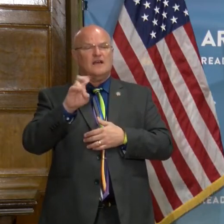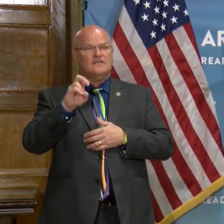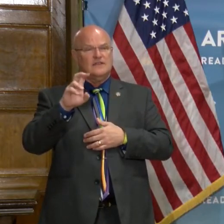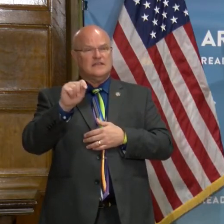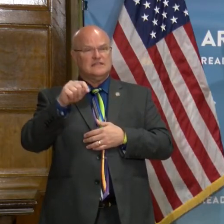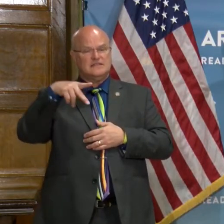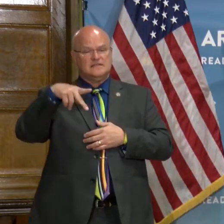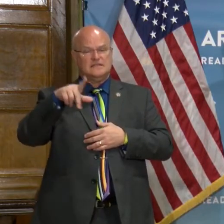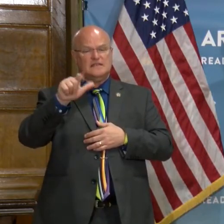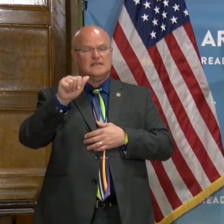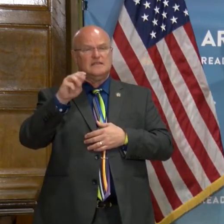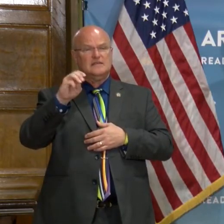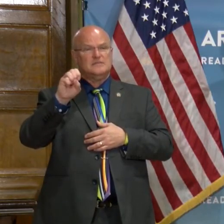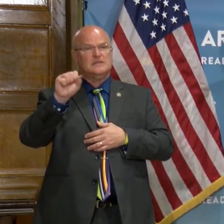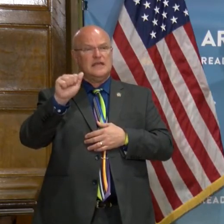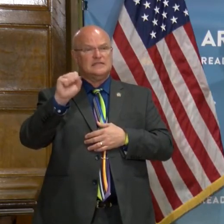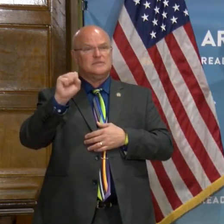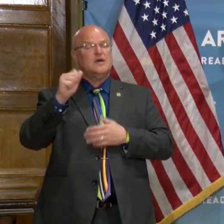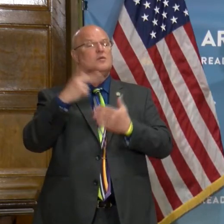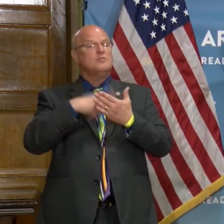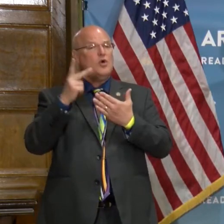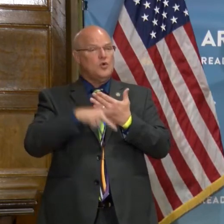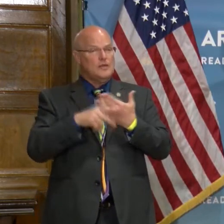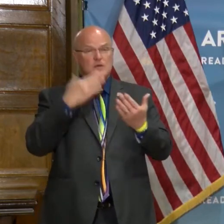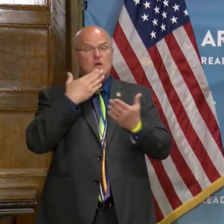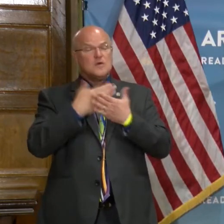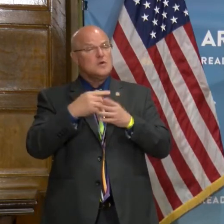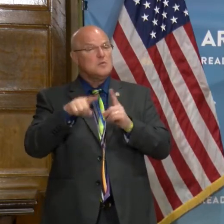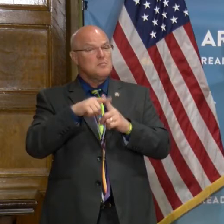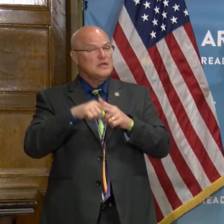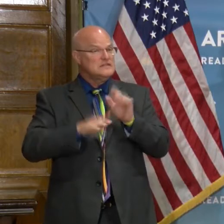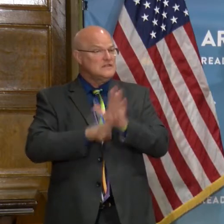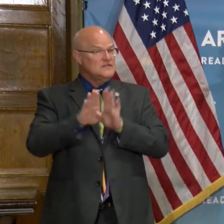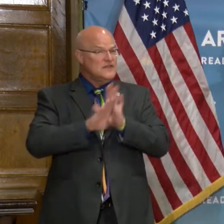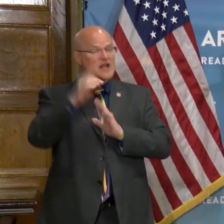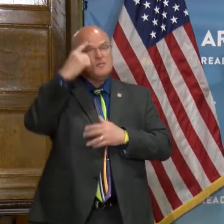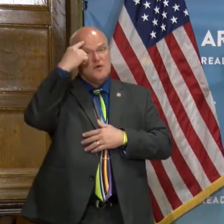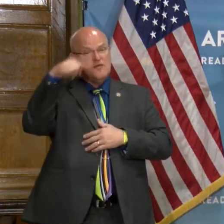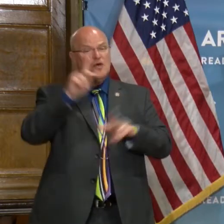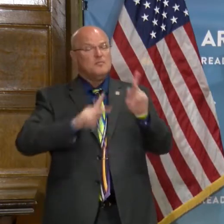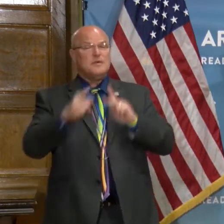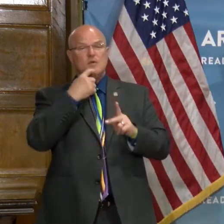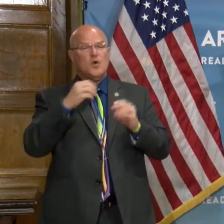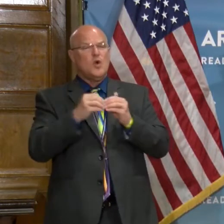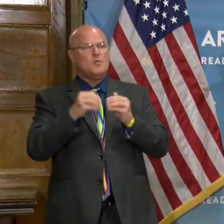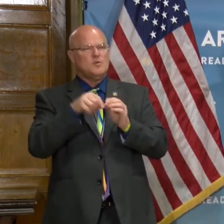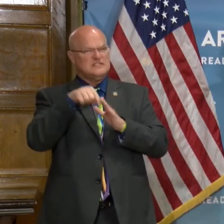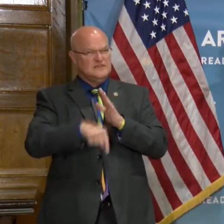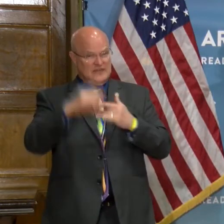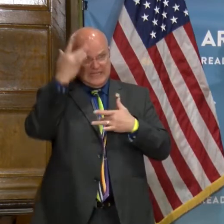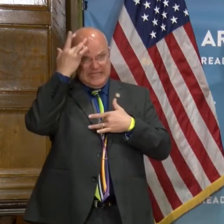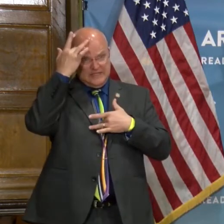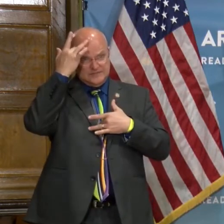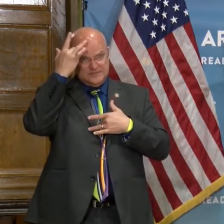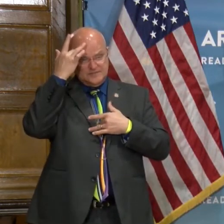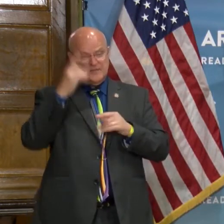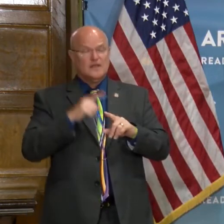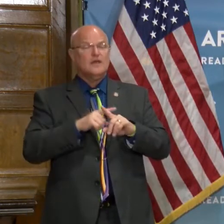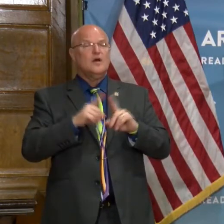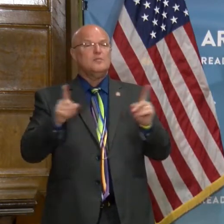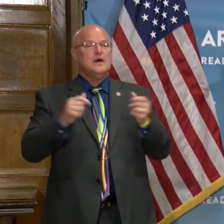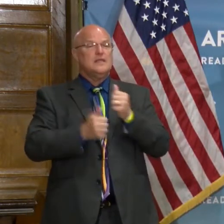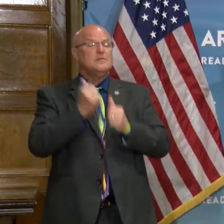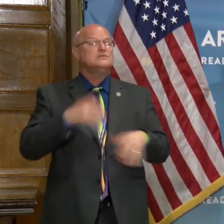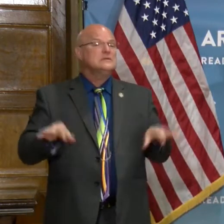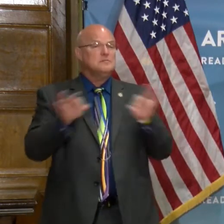so there are some good positive developments for those who are more severely ill. but the